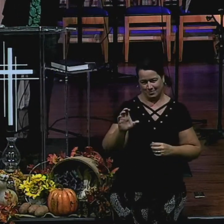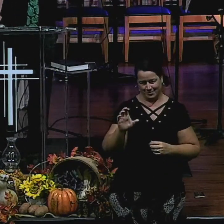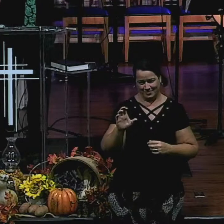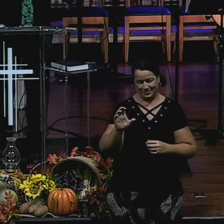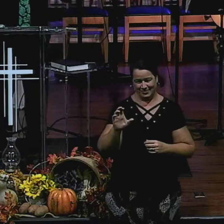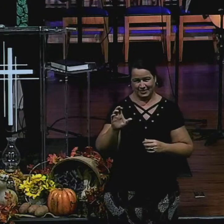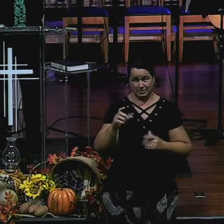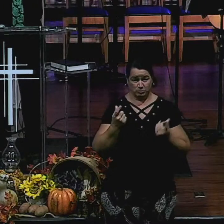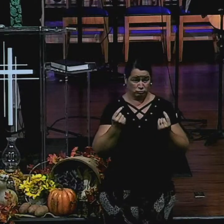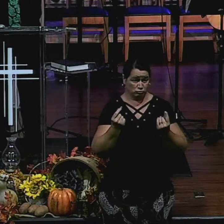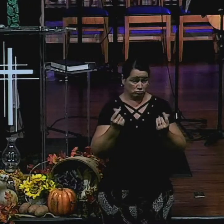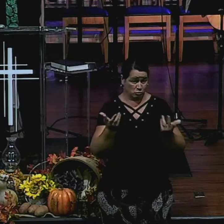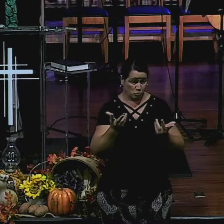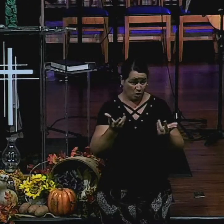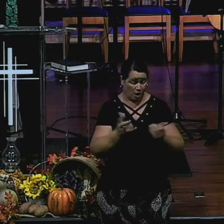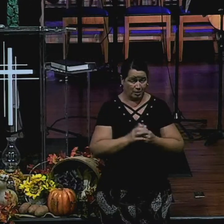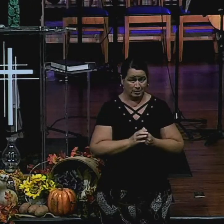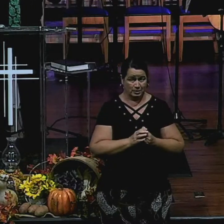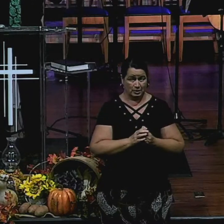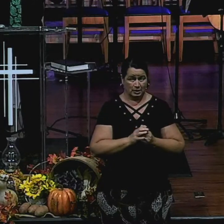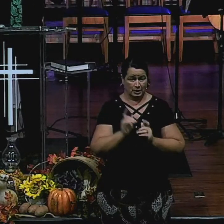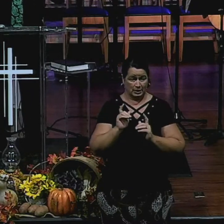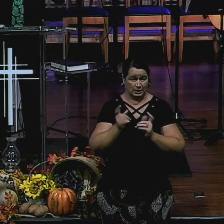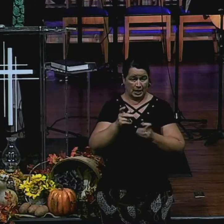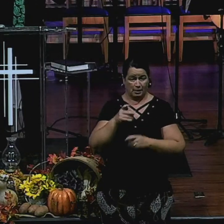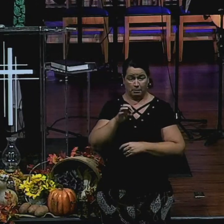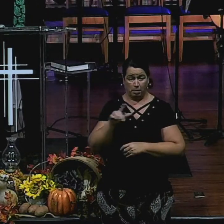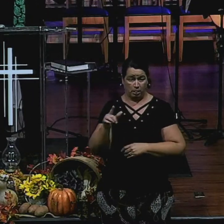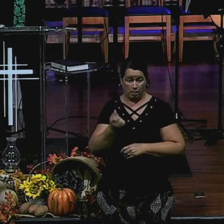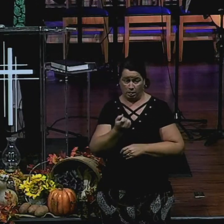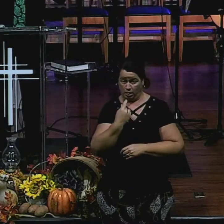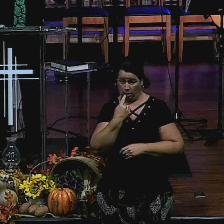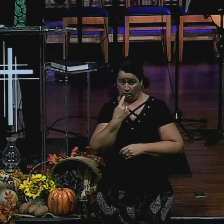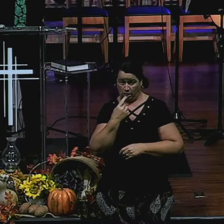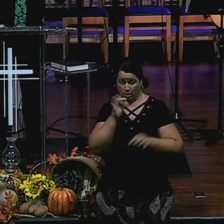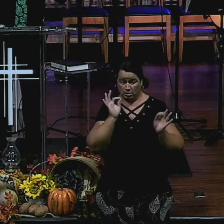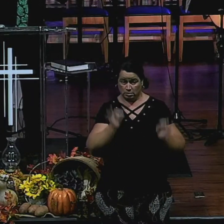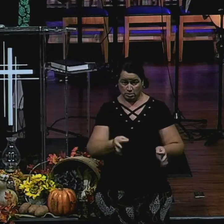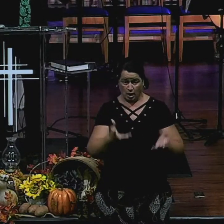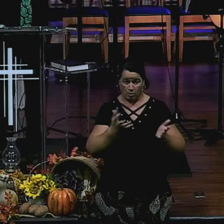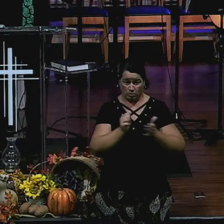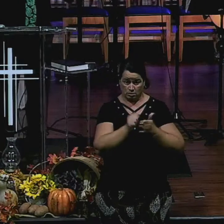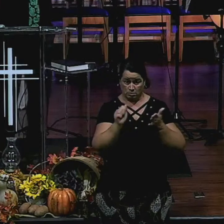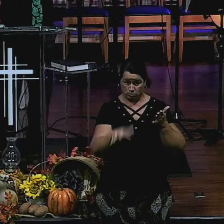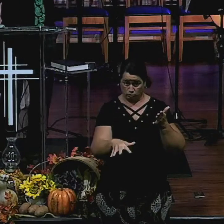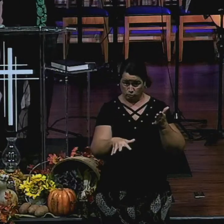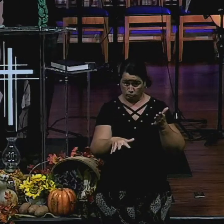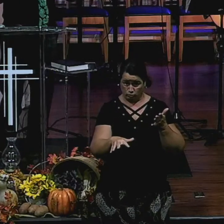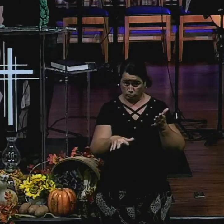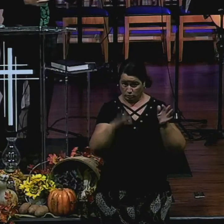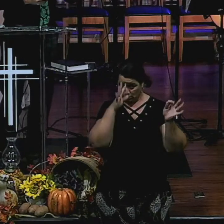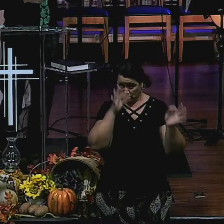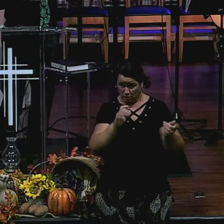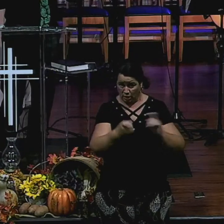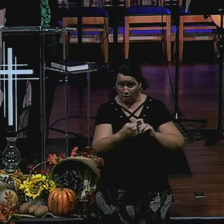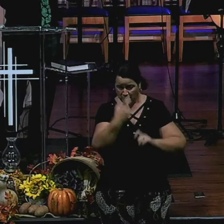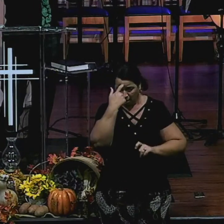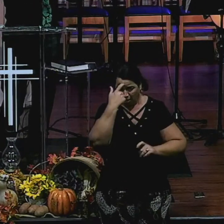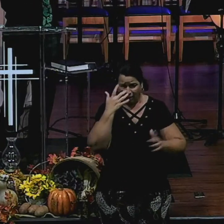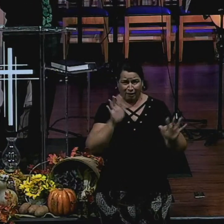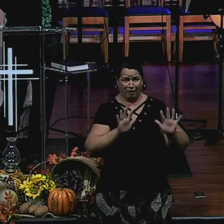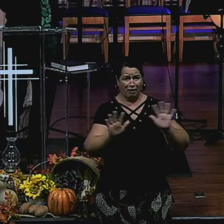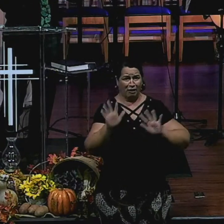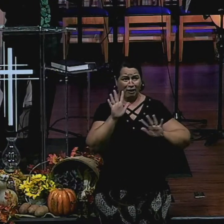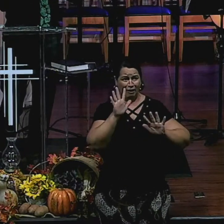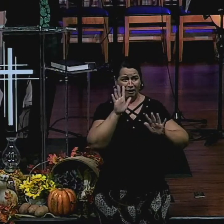Resource Center does is they give out a pill that if a person decides they want to have an abortion and they change their mind, if they go